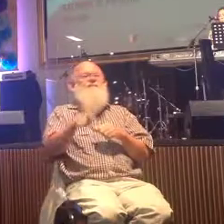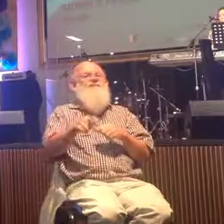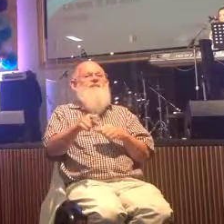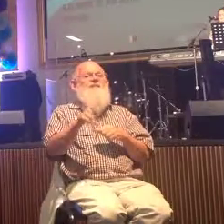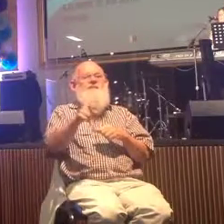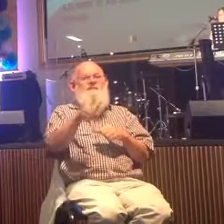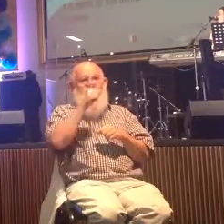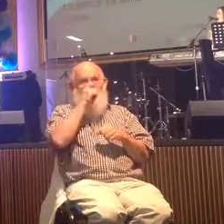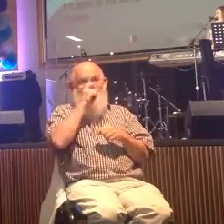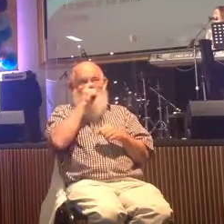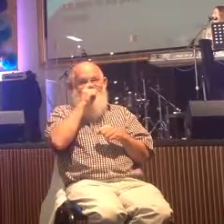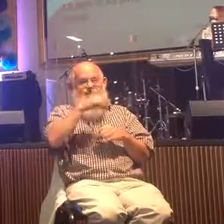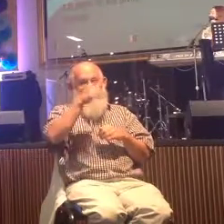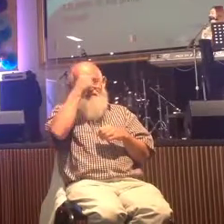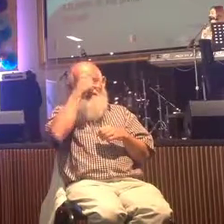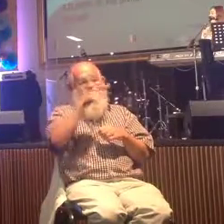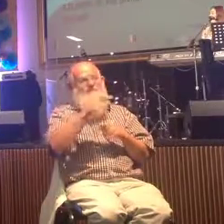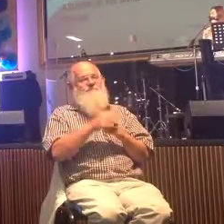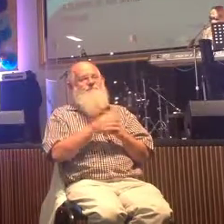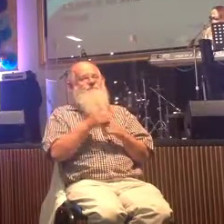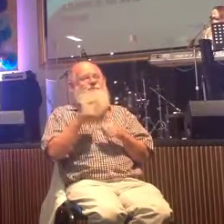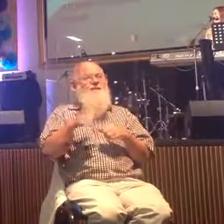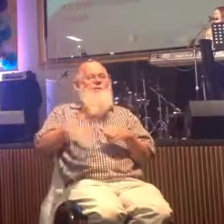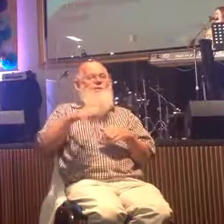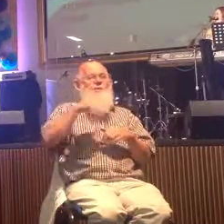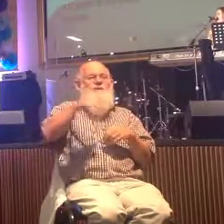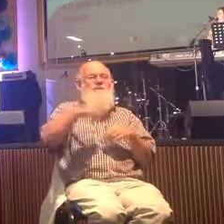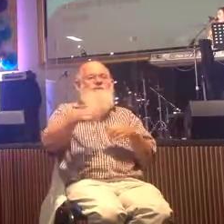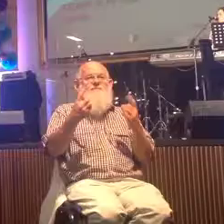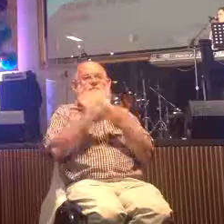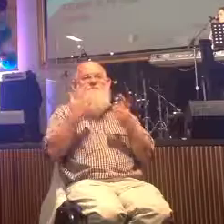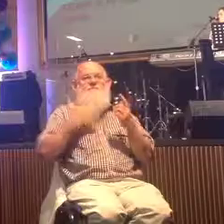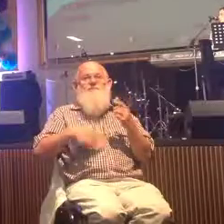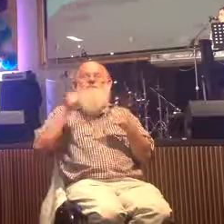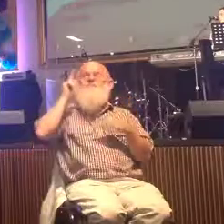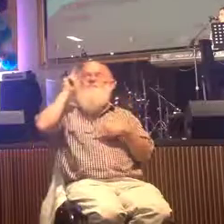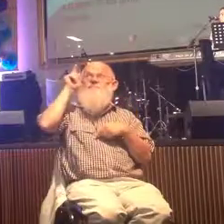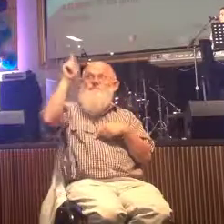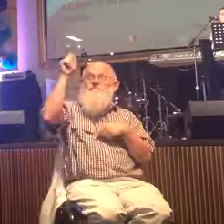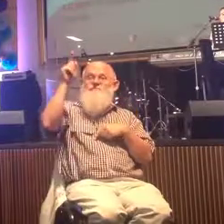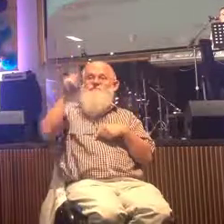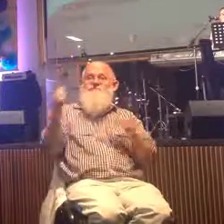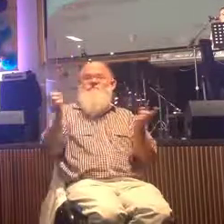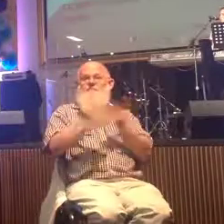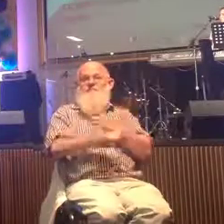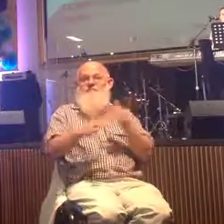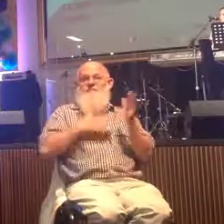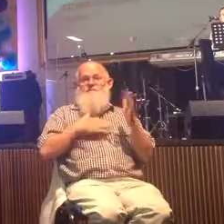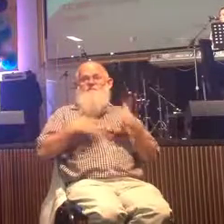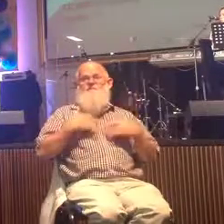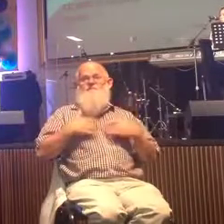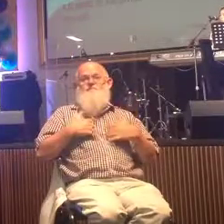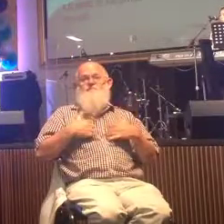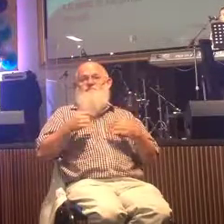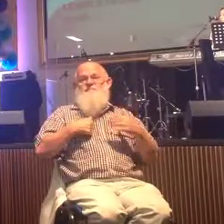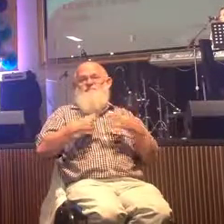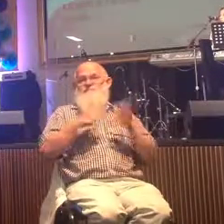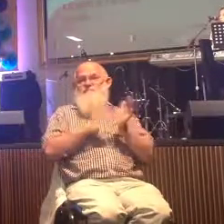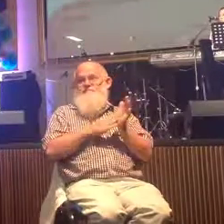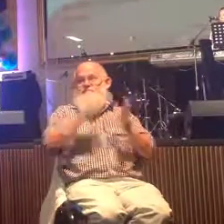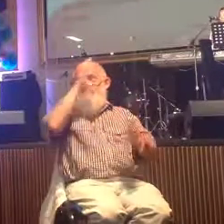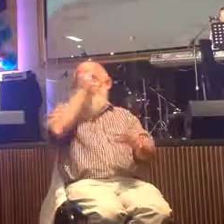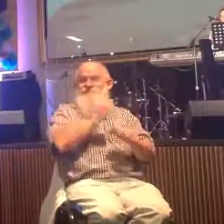Here's my sister who doesn't know you. They're all here to meet you because you transformed my life and I'm